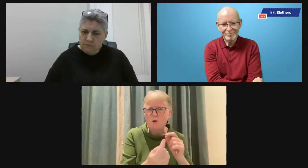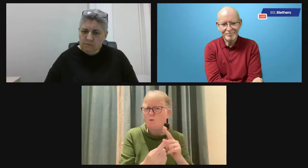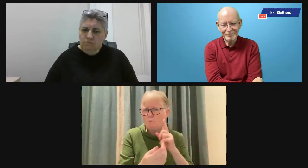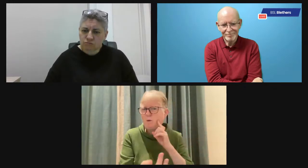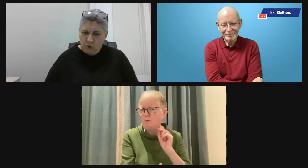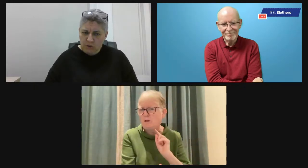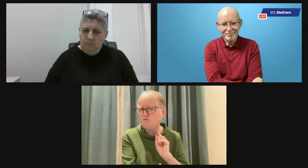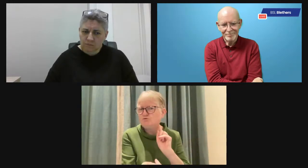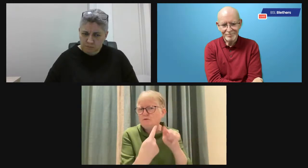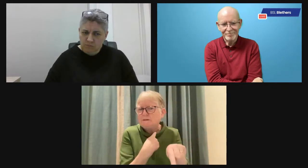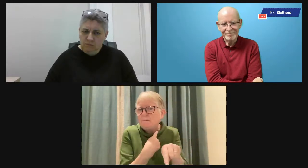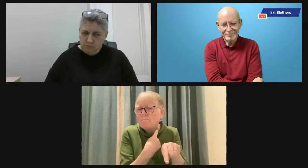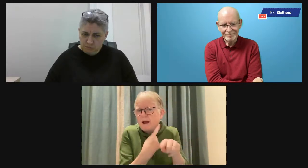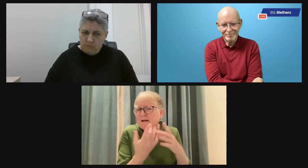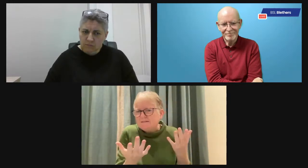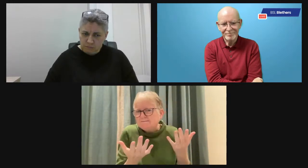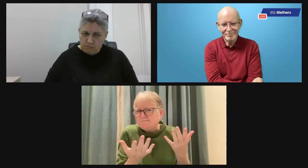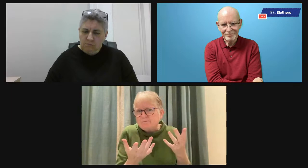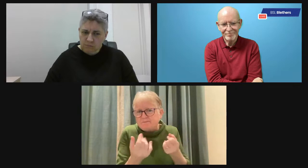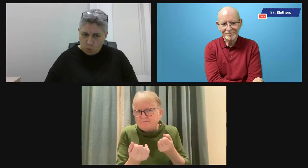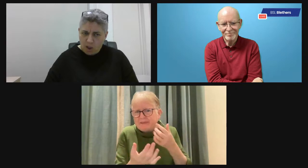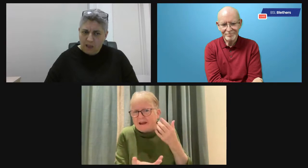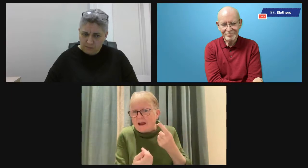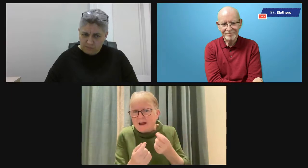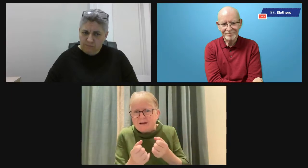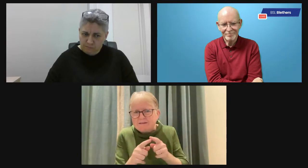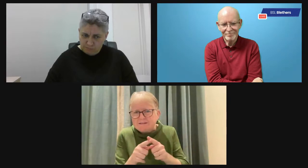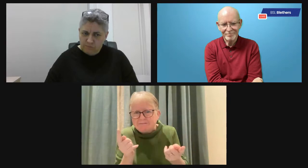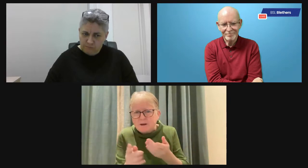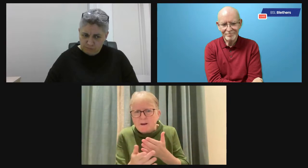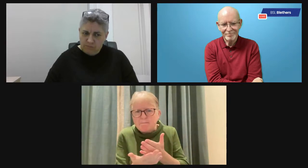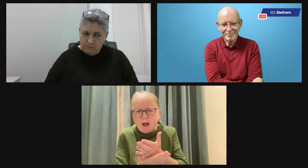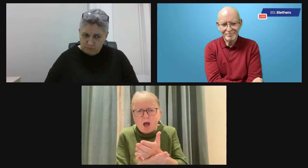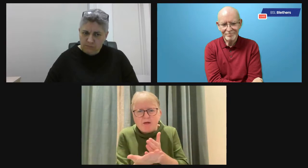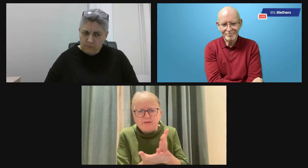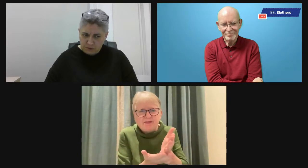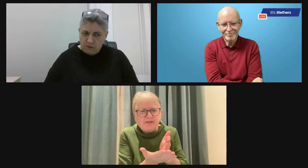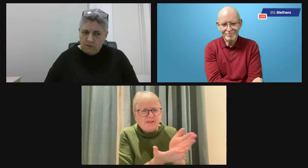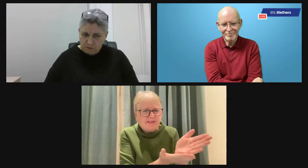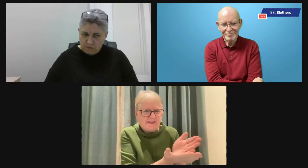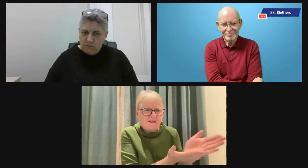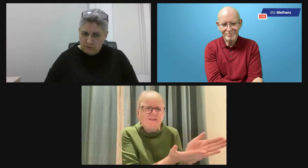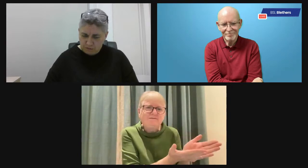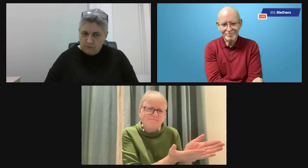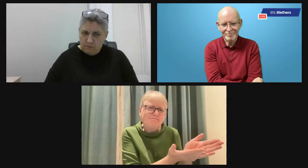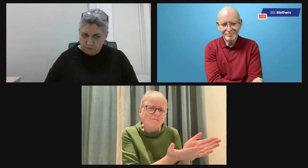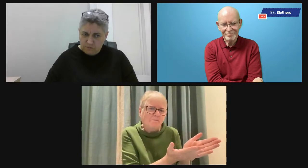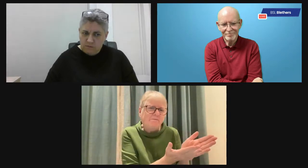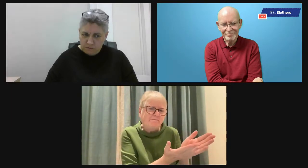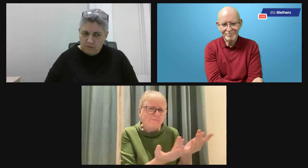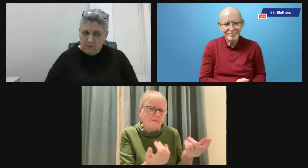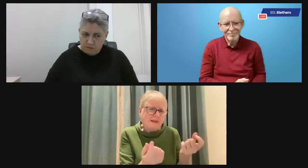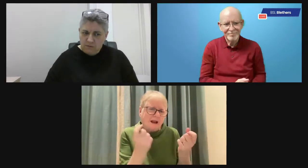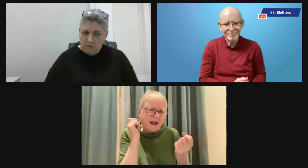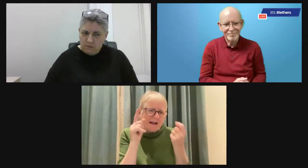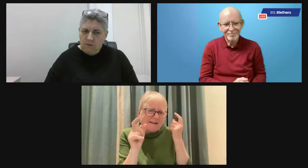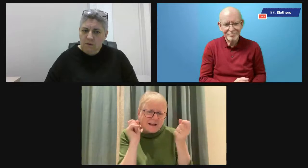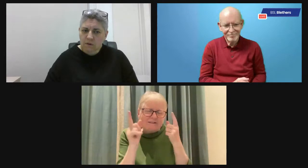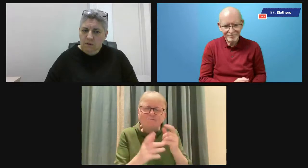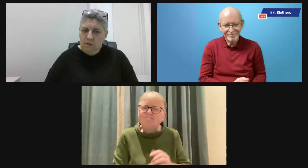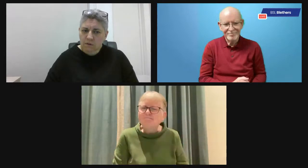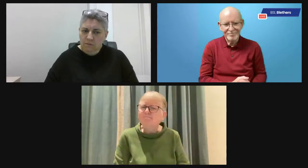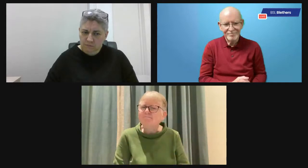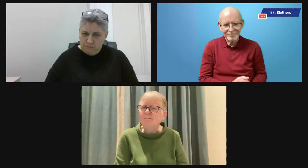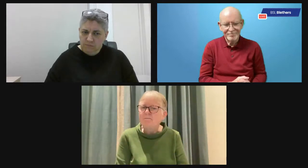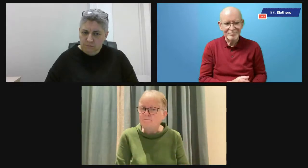can contact us via the website, and we will reply to you. And there are lots of different pathways